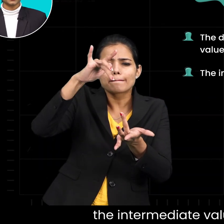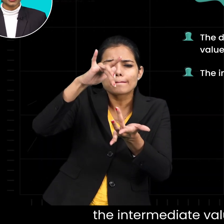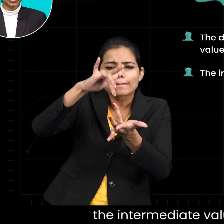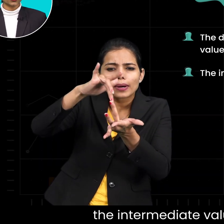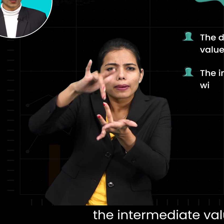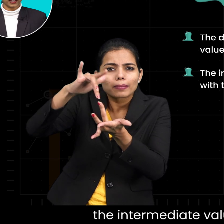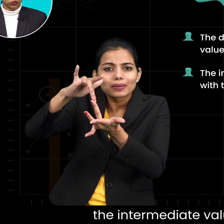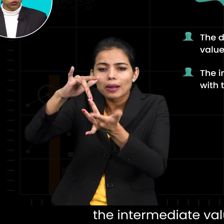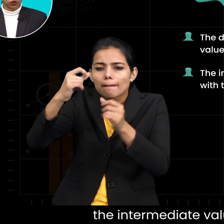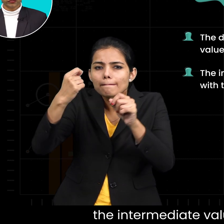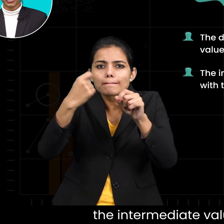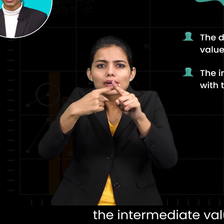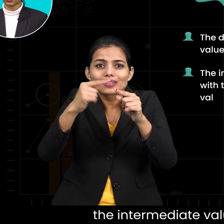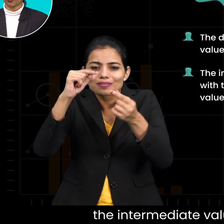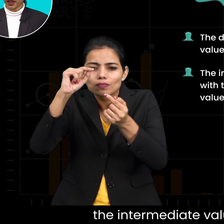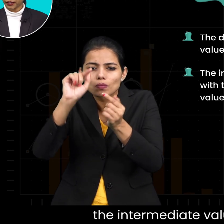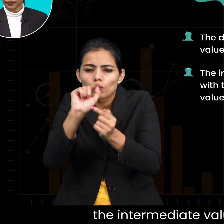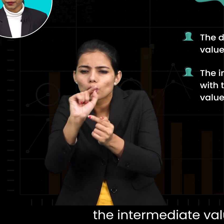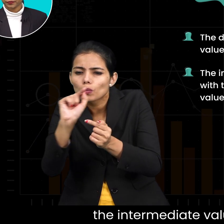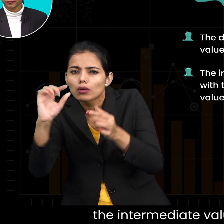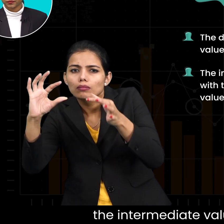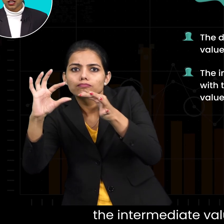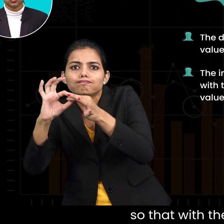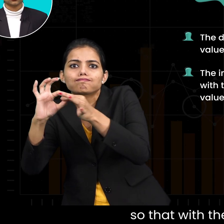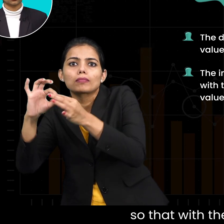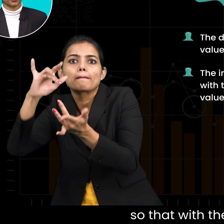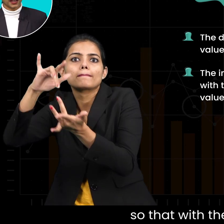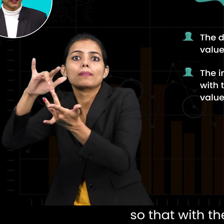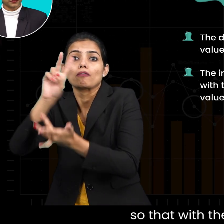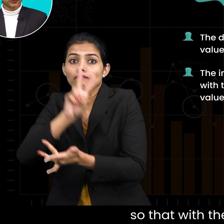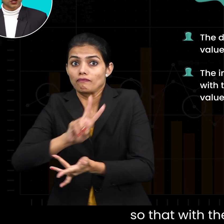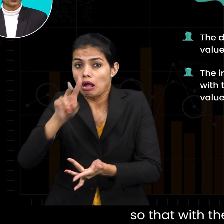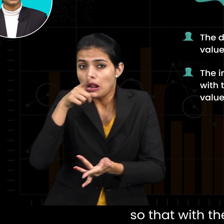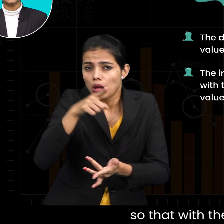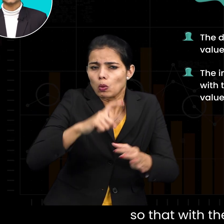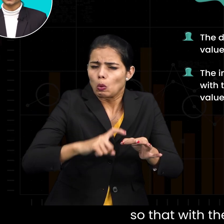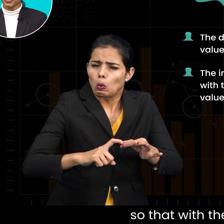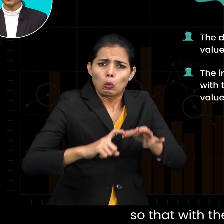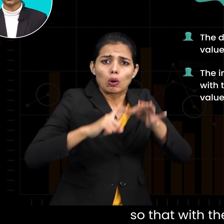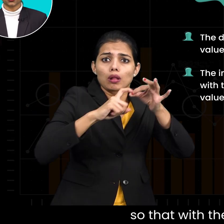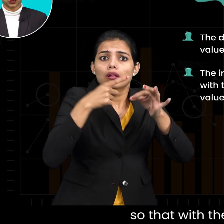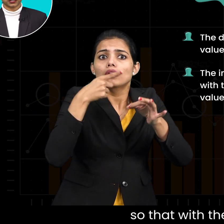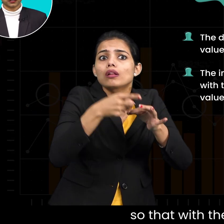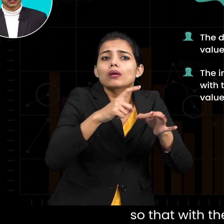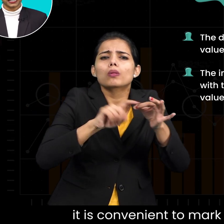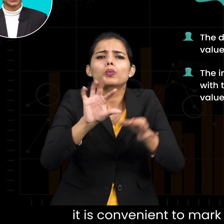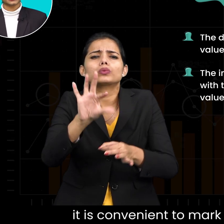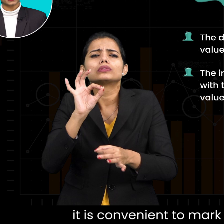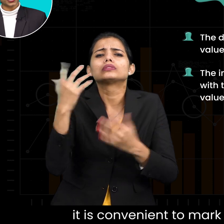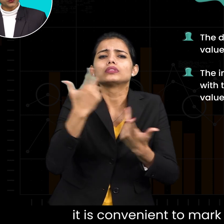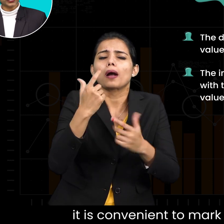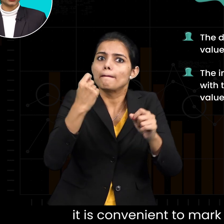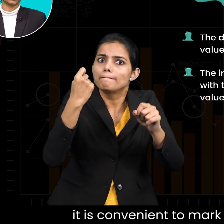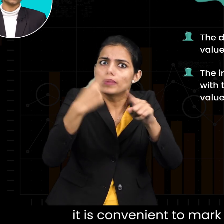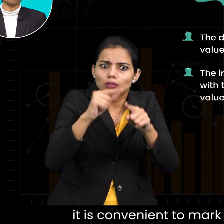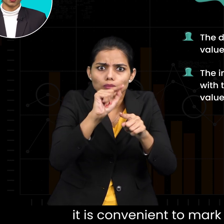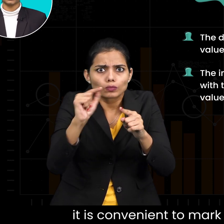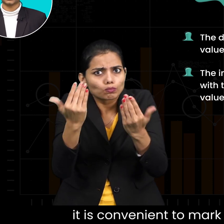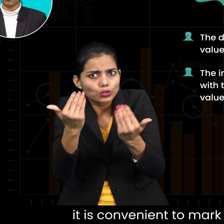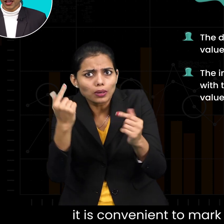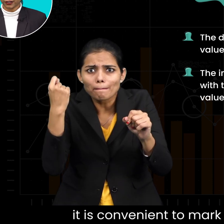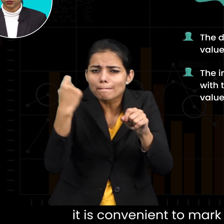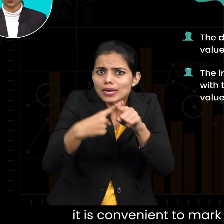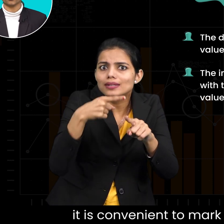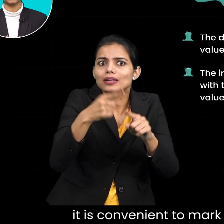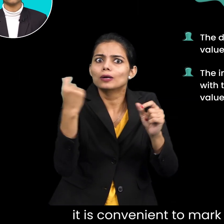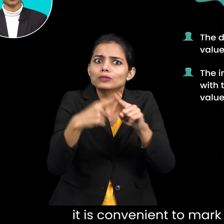the intermediate values of each quantity, so that with the scale chosen, it is convenient to mark